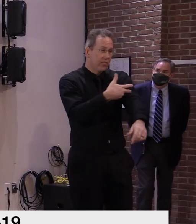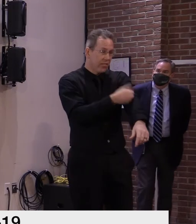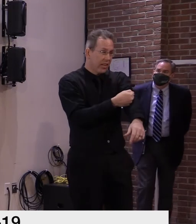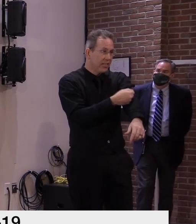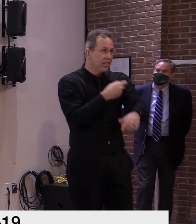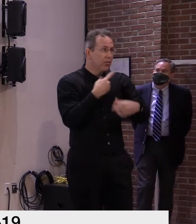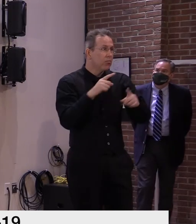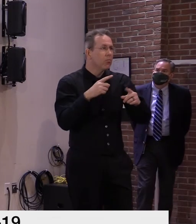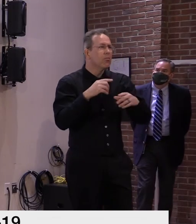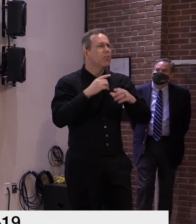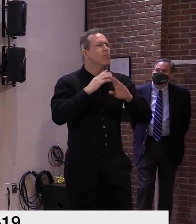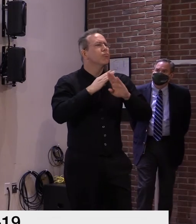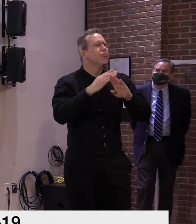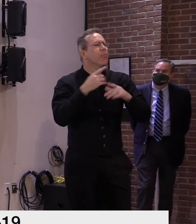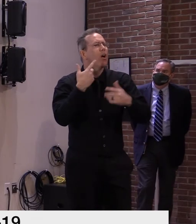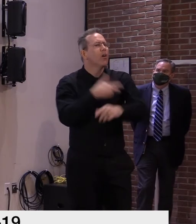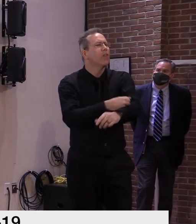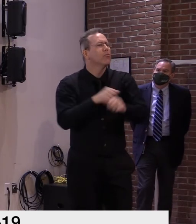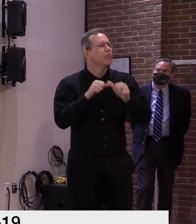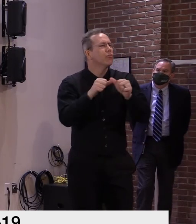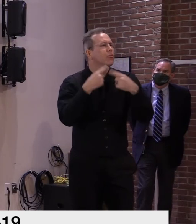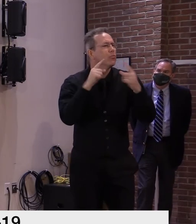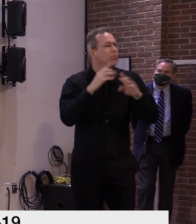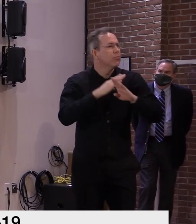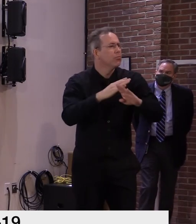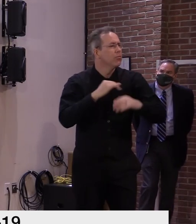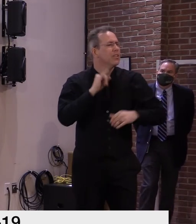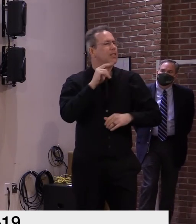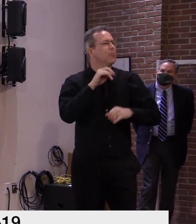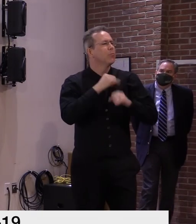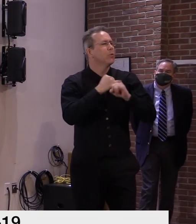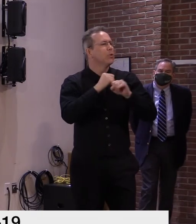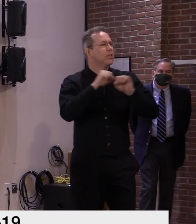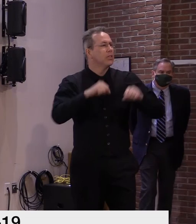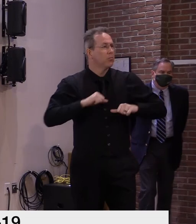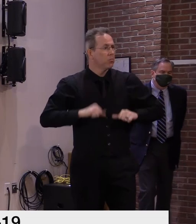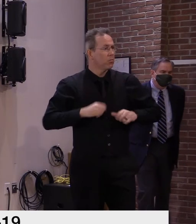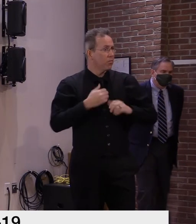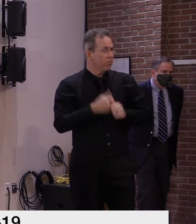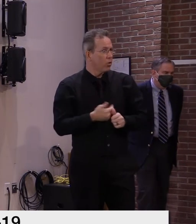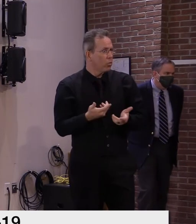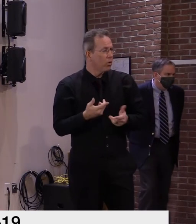vaccine. Again, we're just going by CDC guidelines at this point.